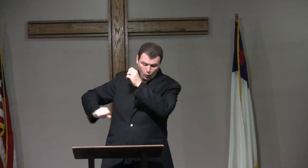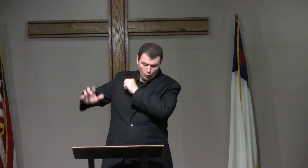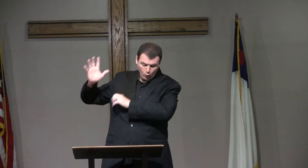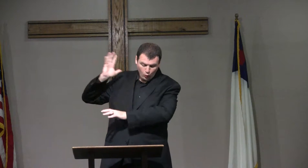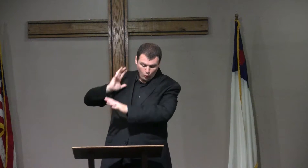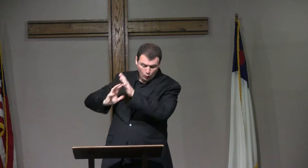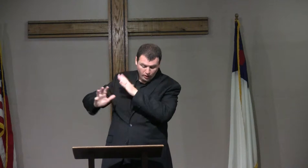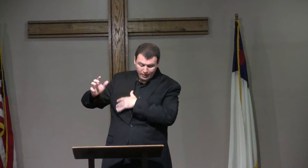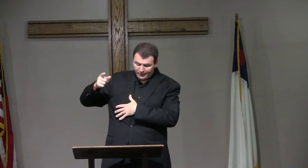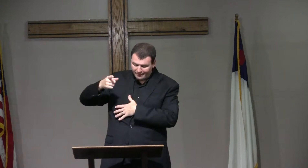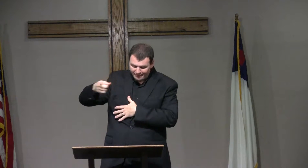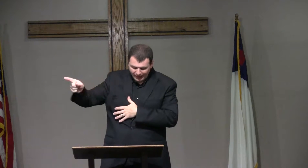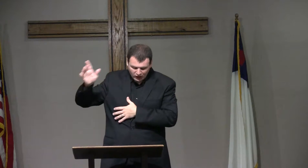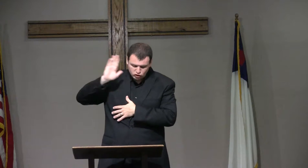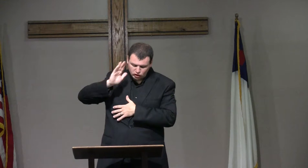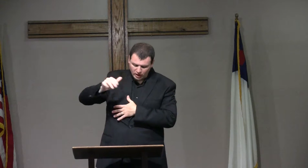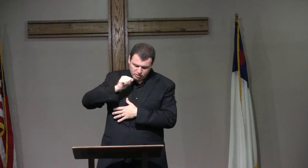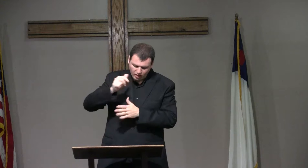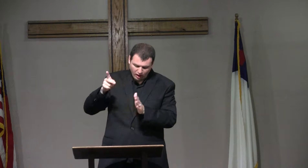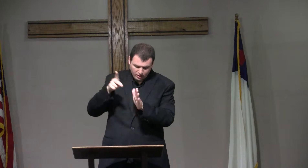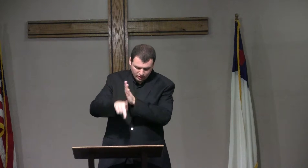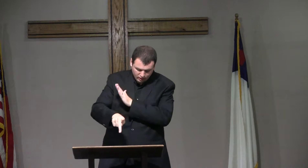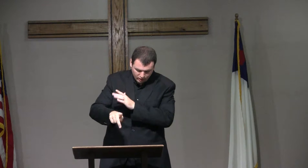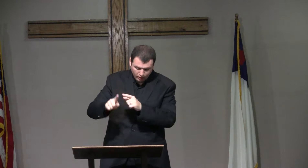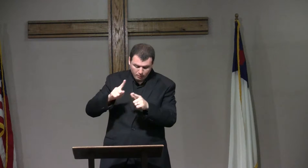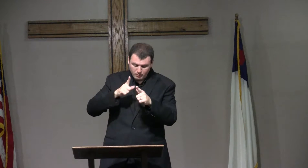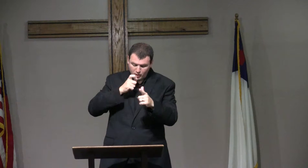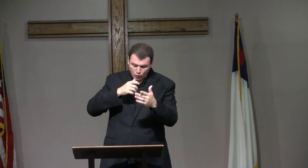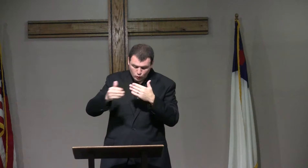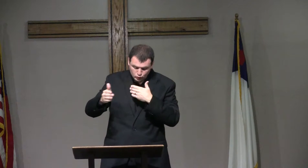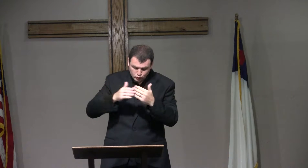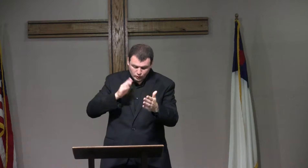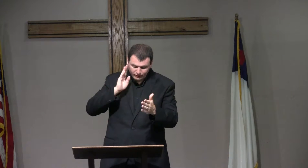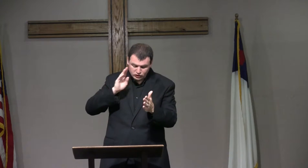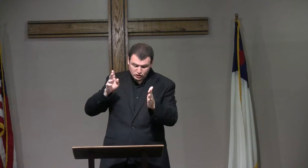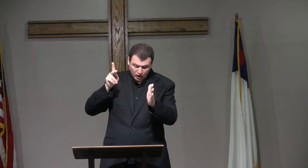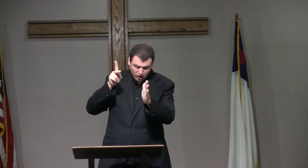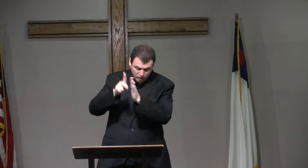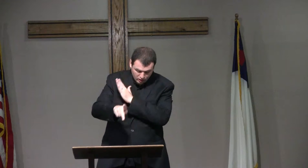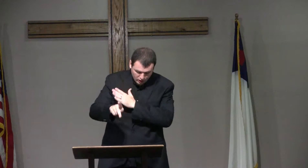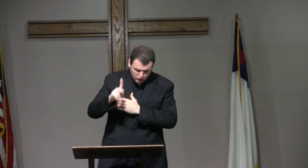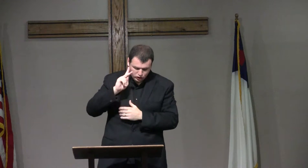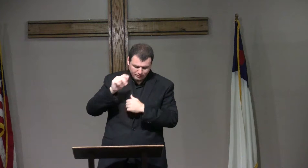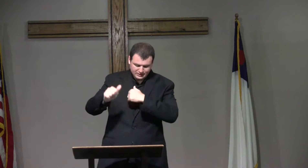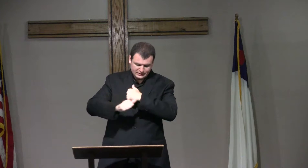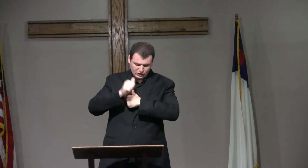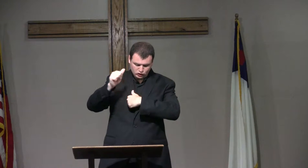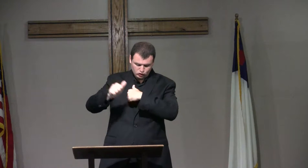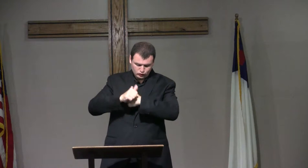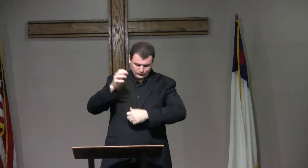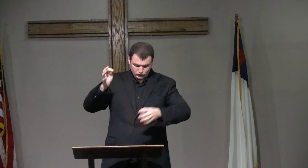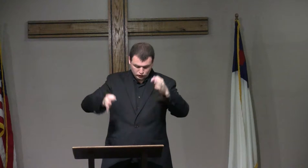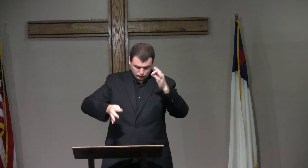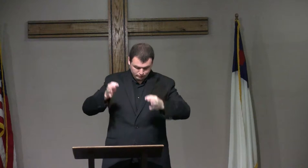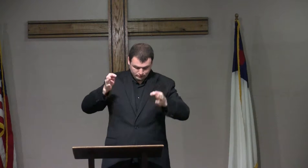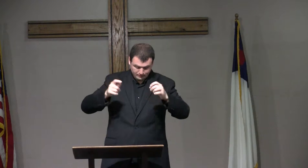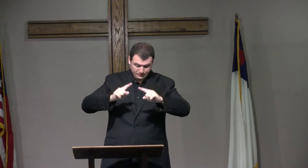time, Thou shalt not kill. And whosoever shall kill shall be in danger of the